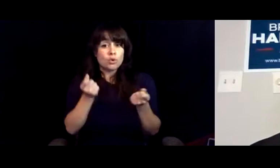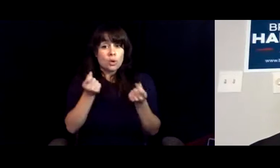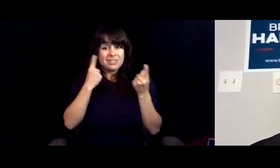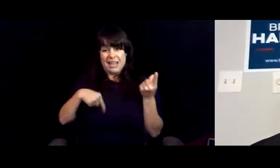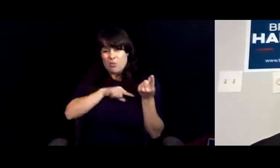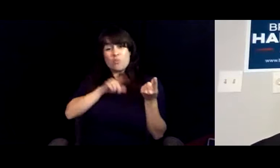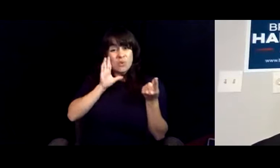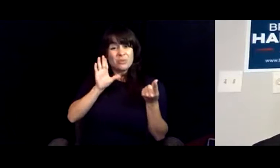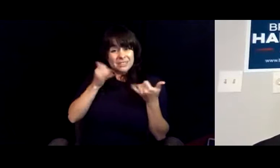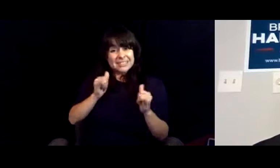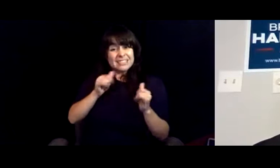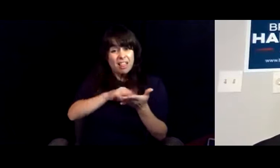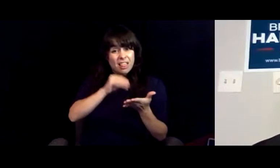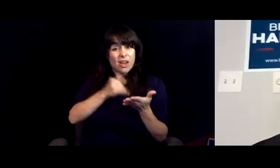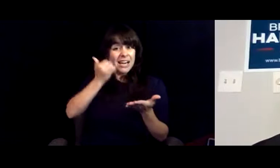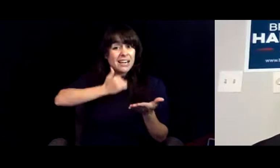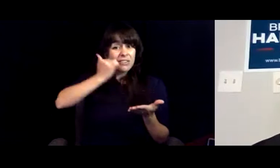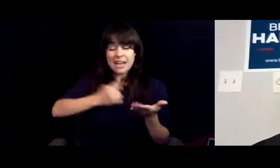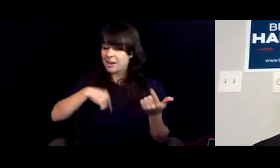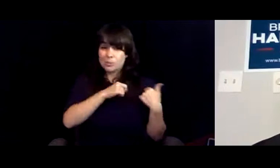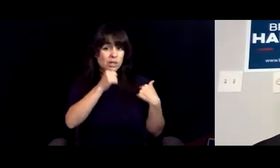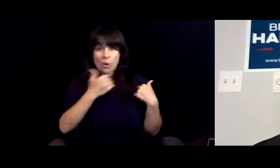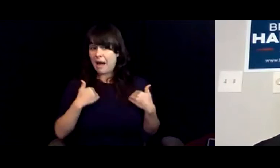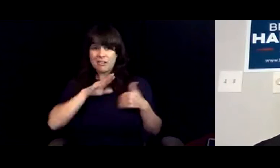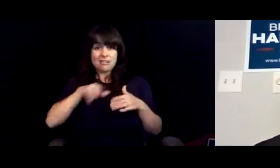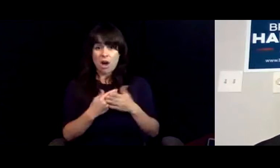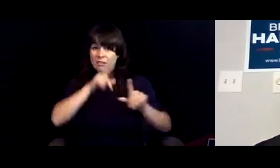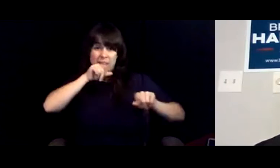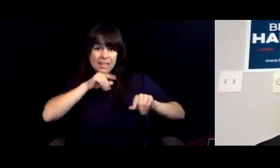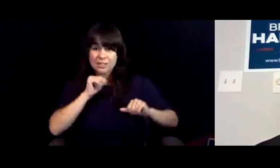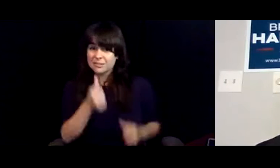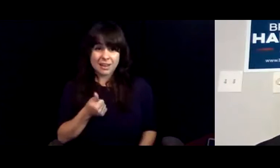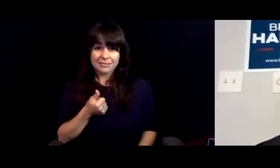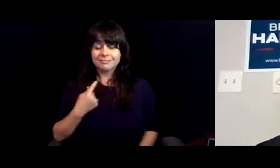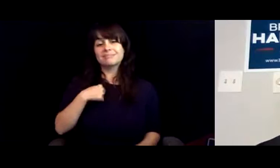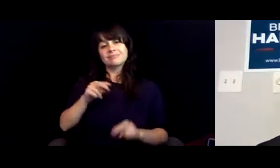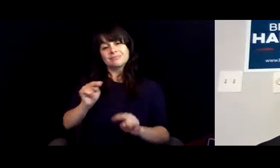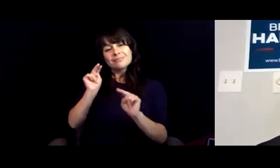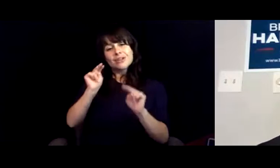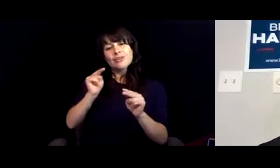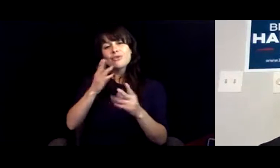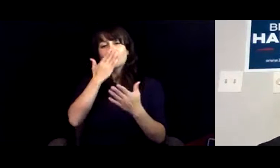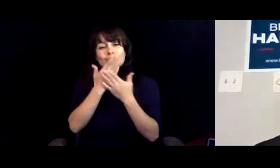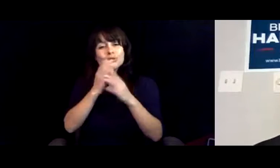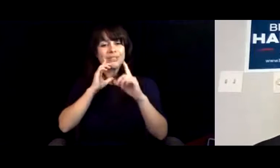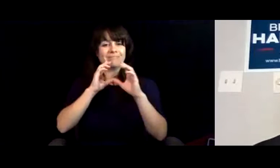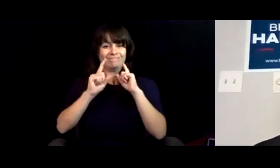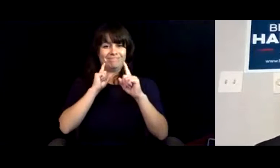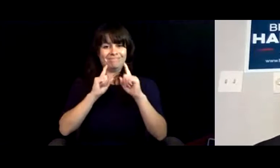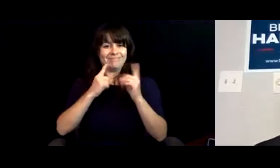answers. So I'm excited to be here. I look forward to a fruitful discussion tonight, and thank you.